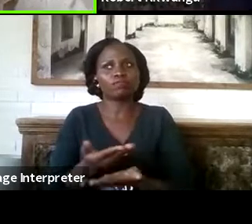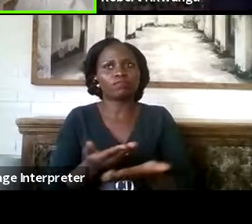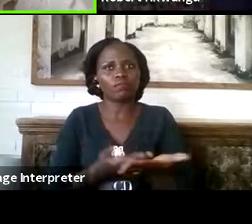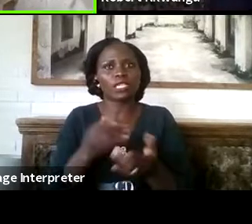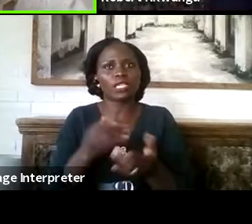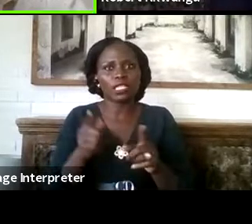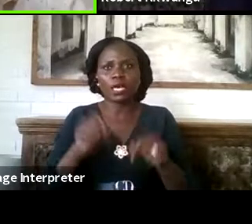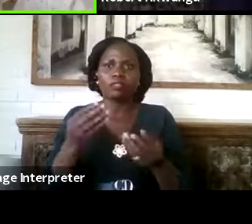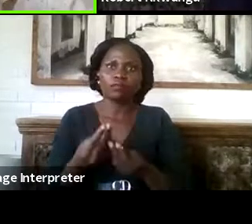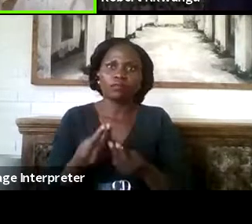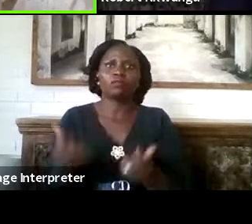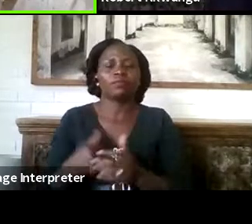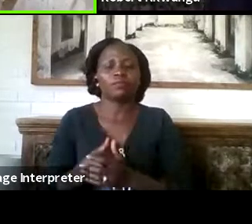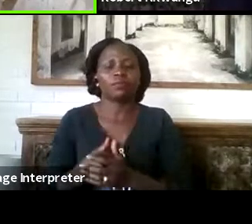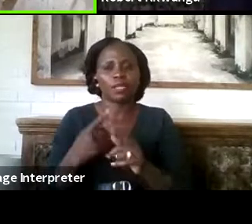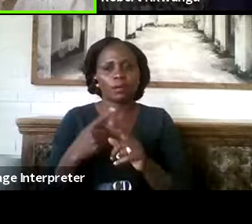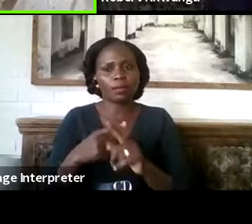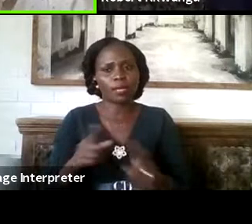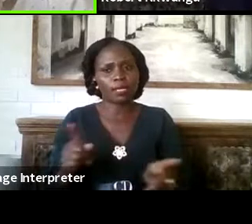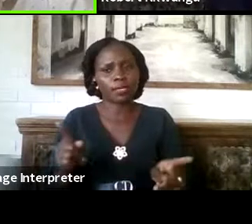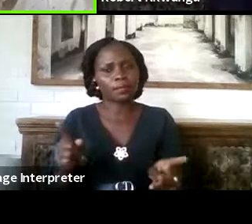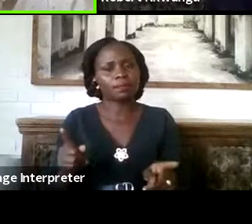not.